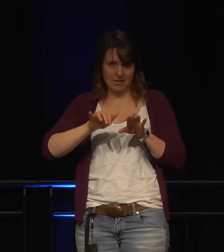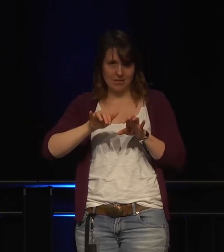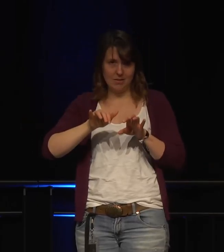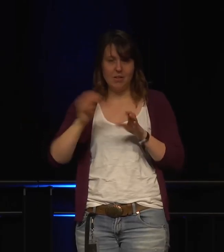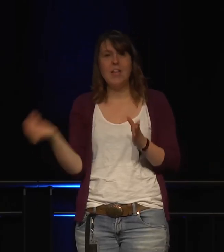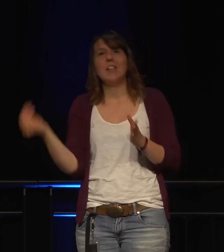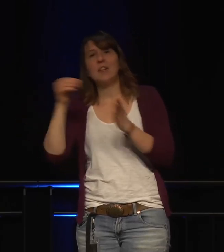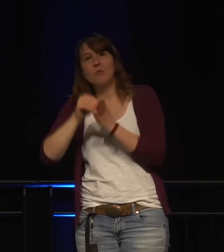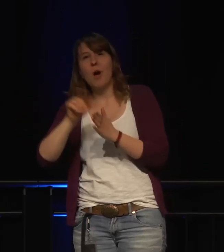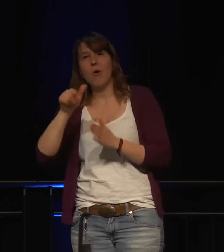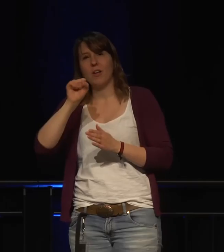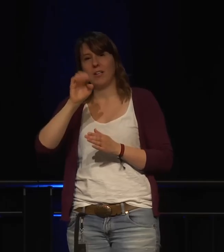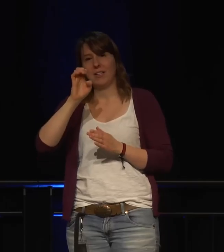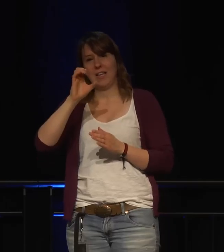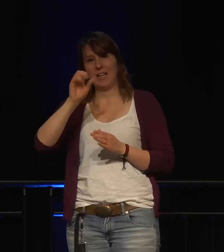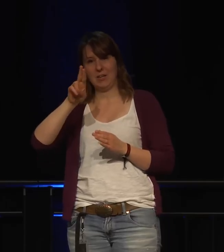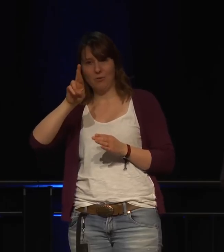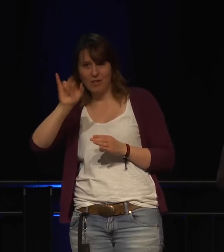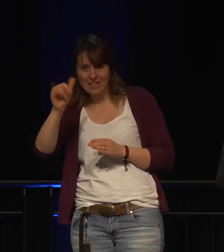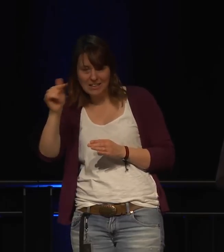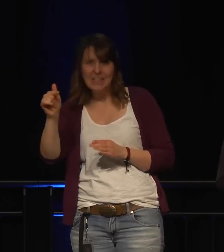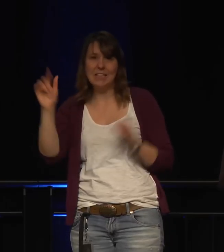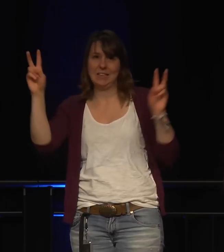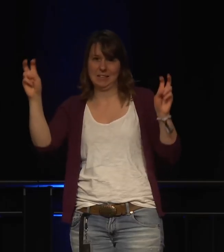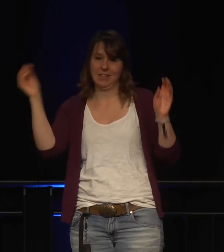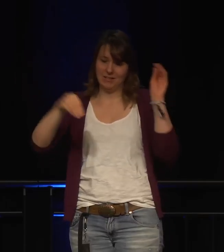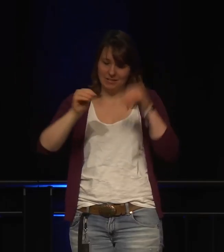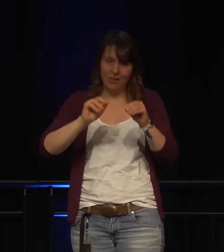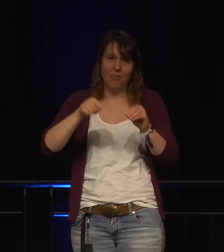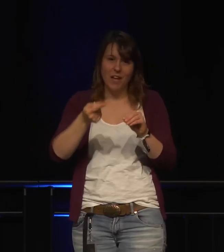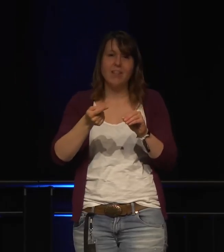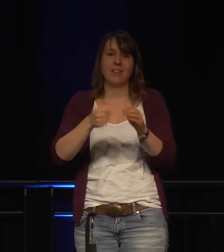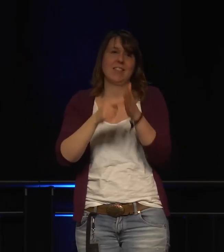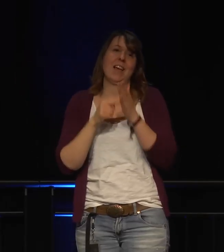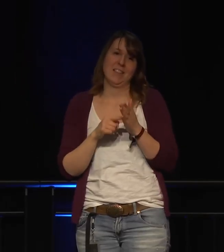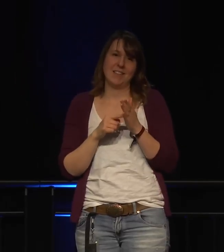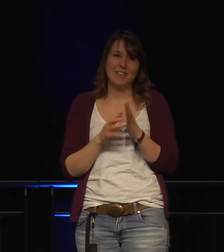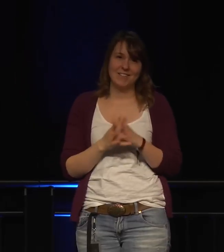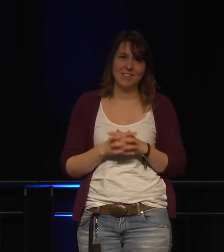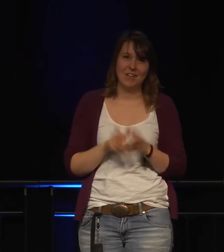You the terms blowjob injection.